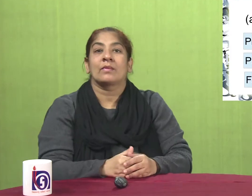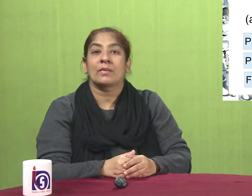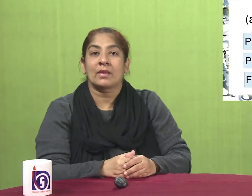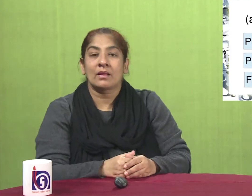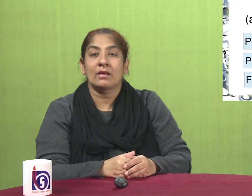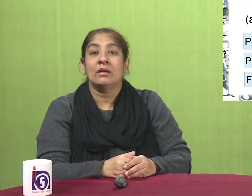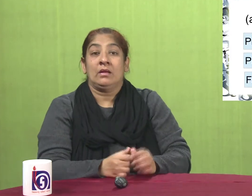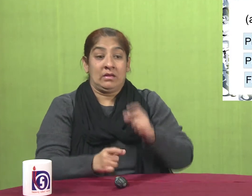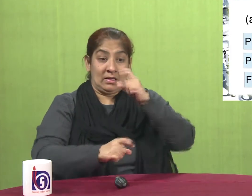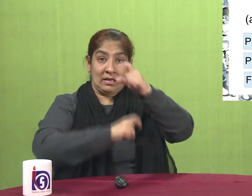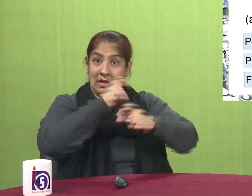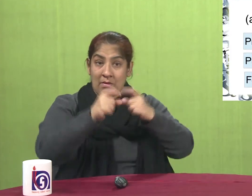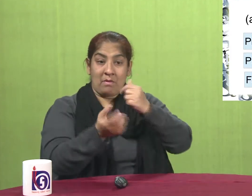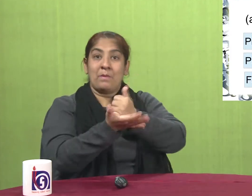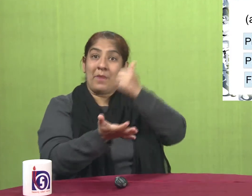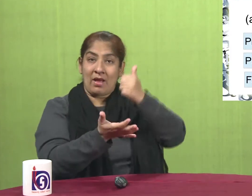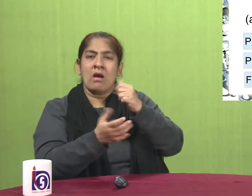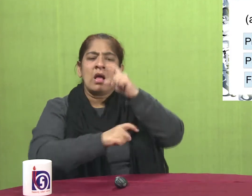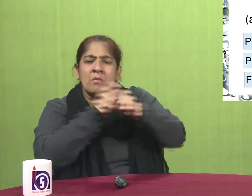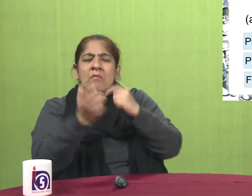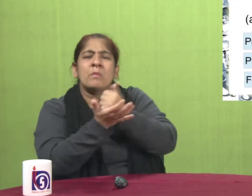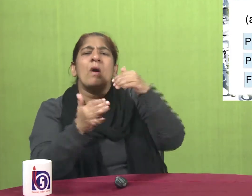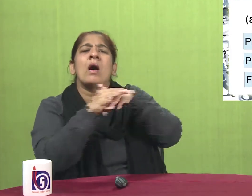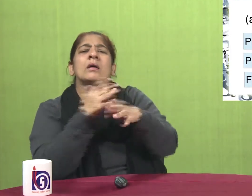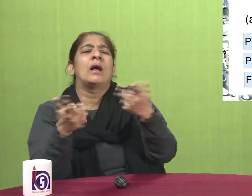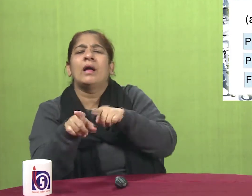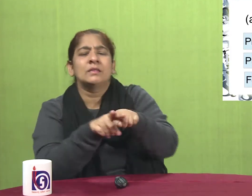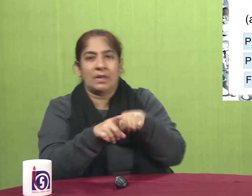The first is commercial banks.